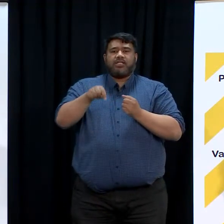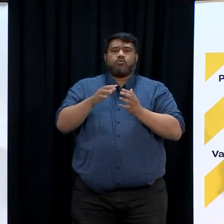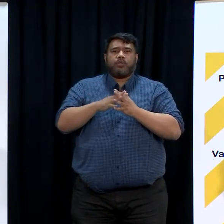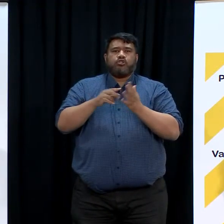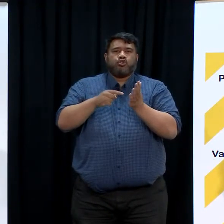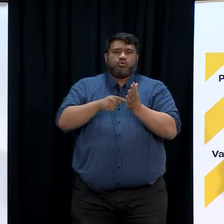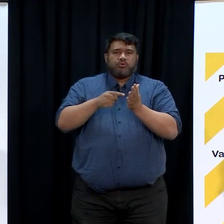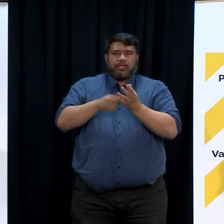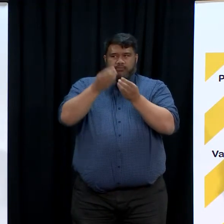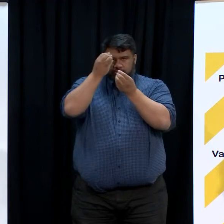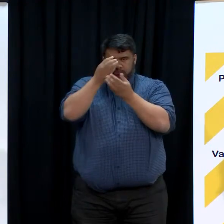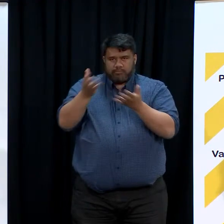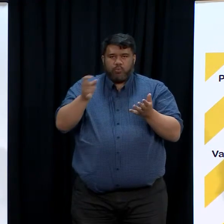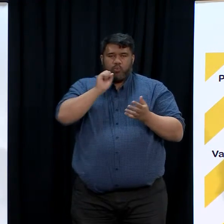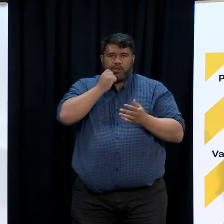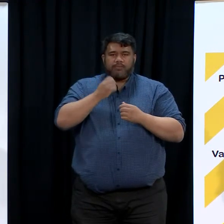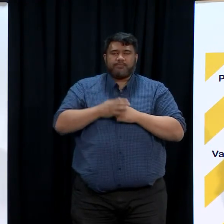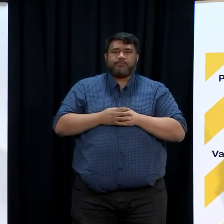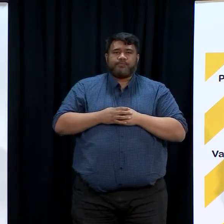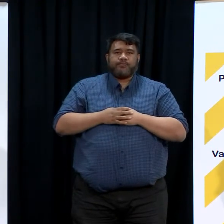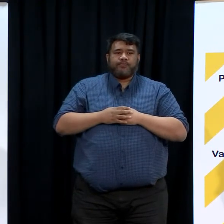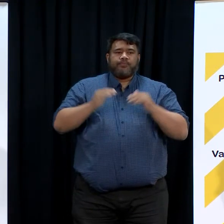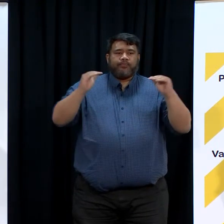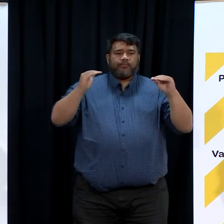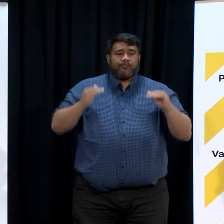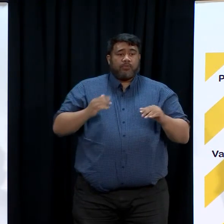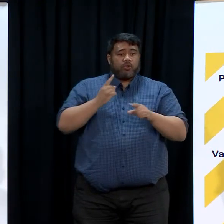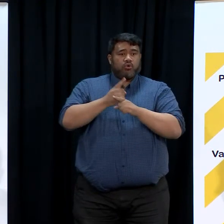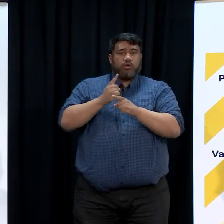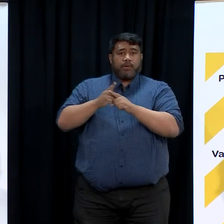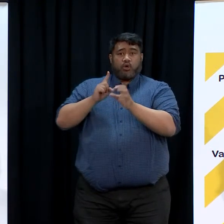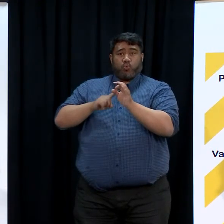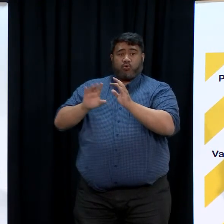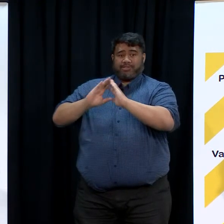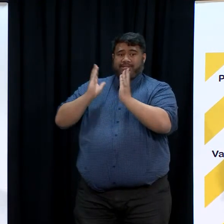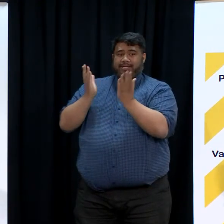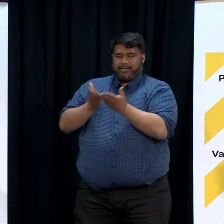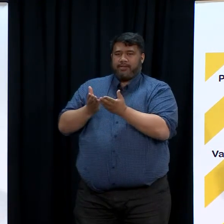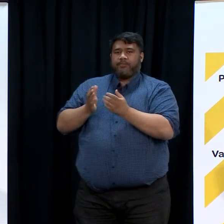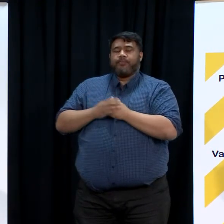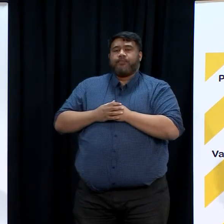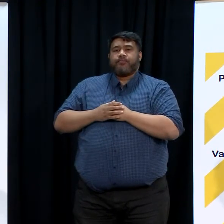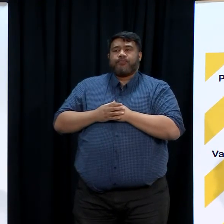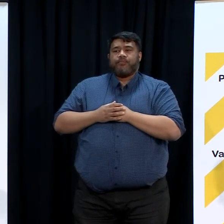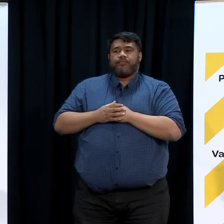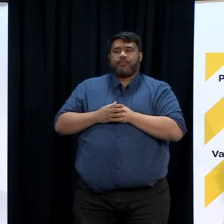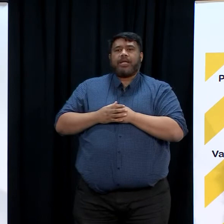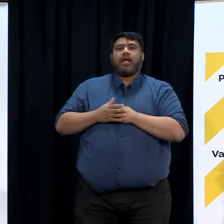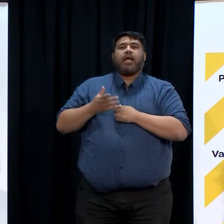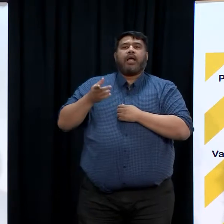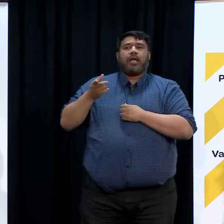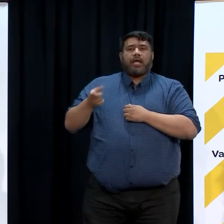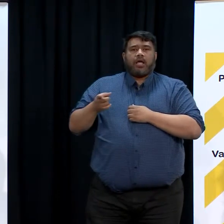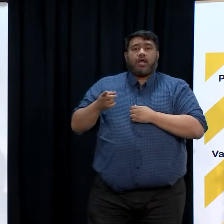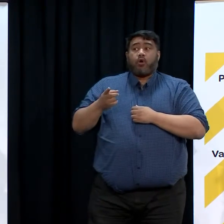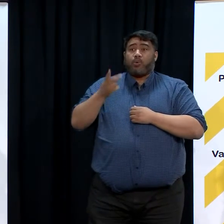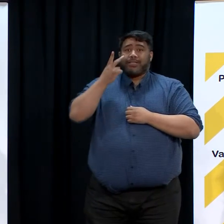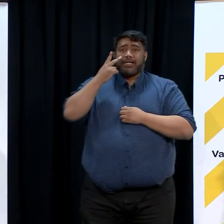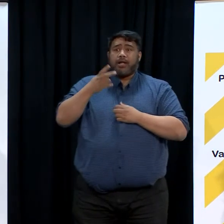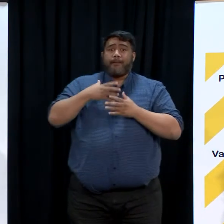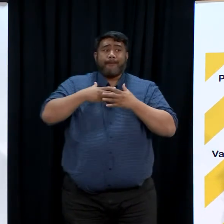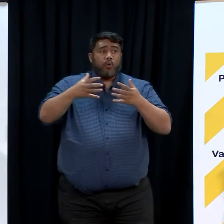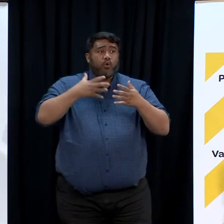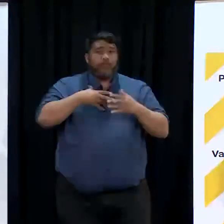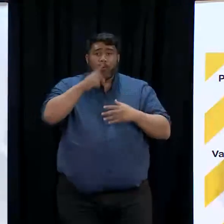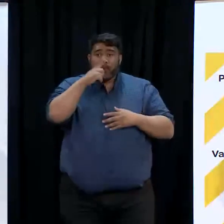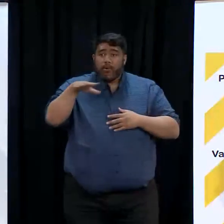managed isolation and quarantine, the changing nature of our COVID-19 response as we enter a phase where we've got a more highly vaccinated community